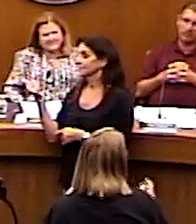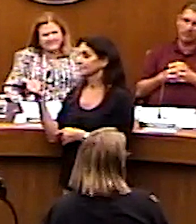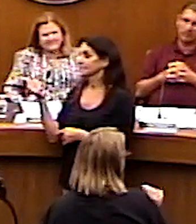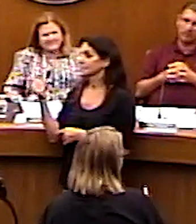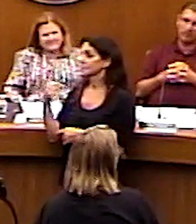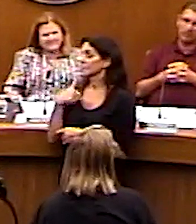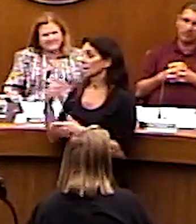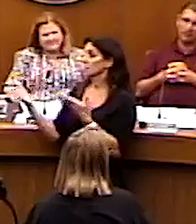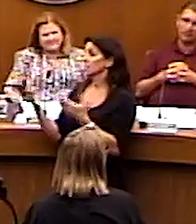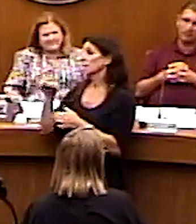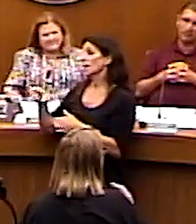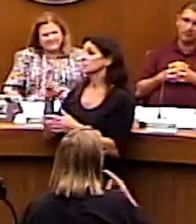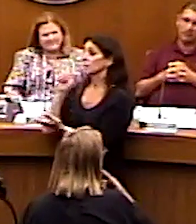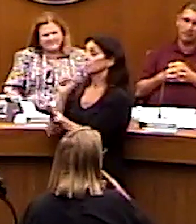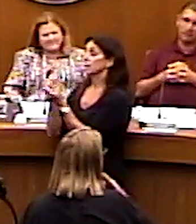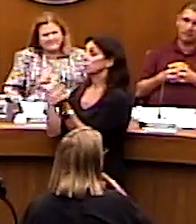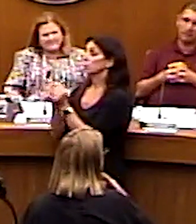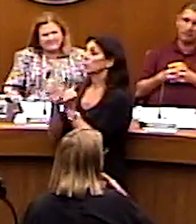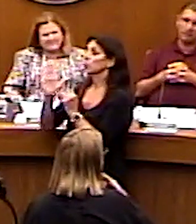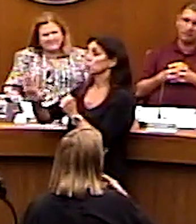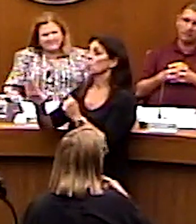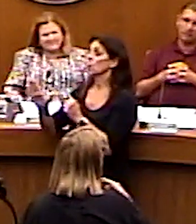I might have to meet with your IT department.